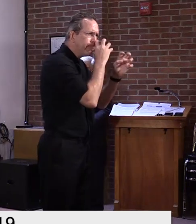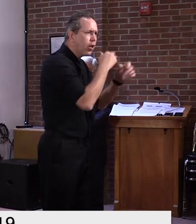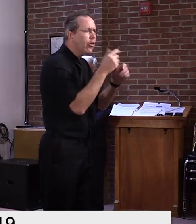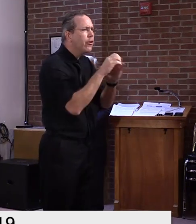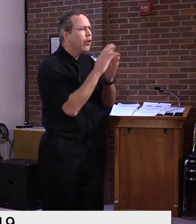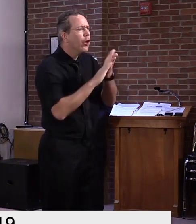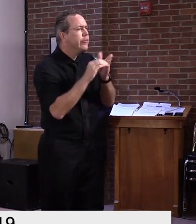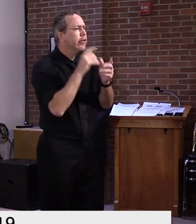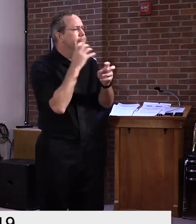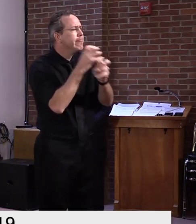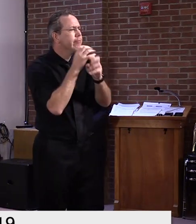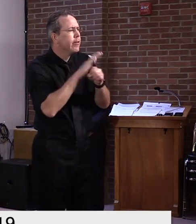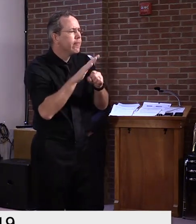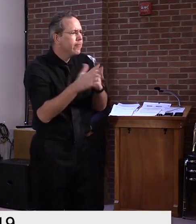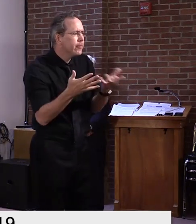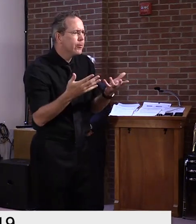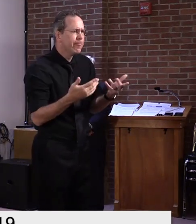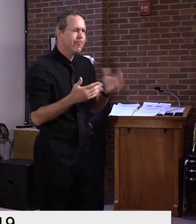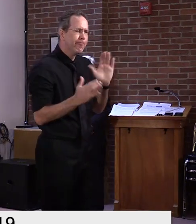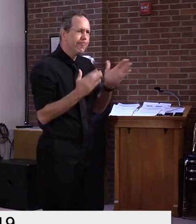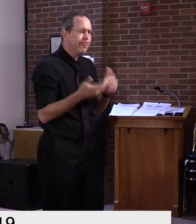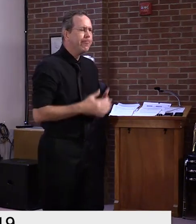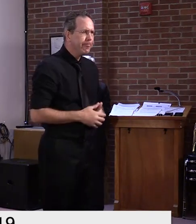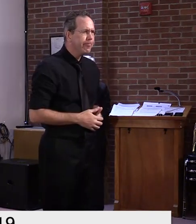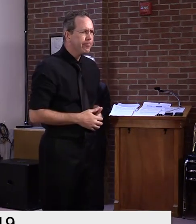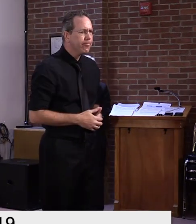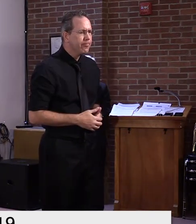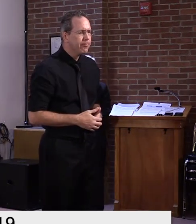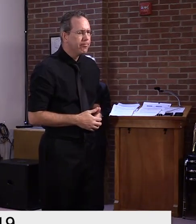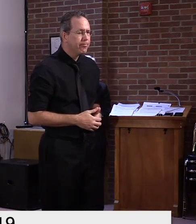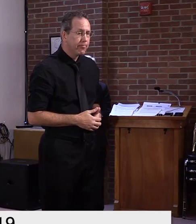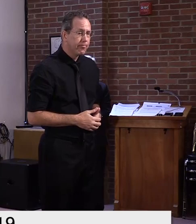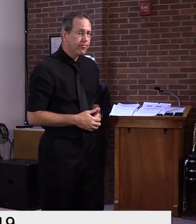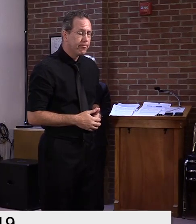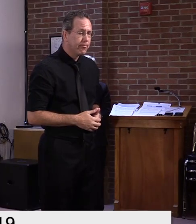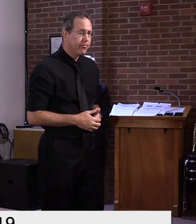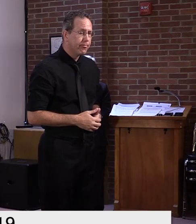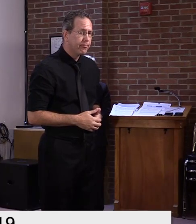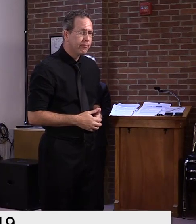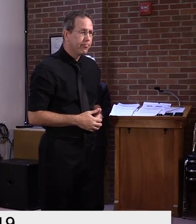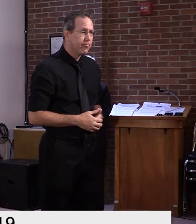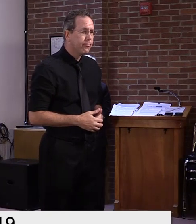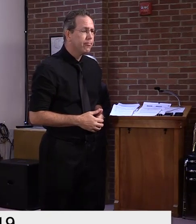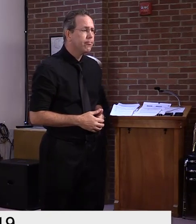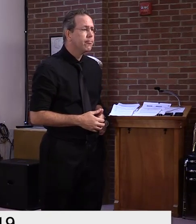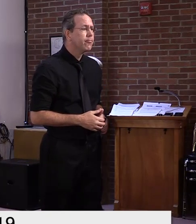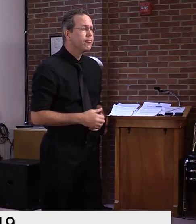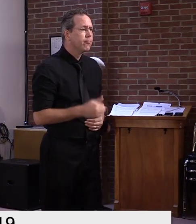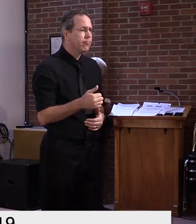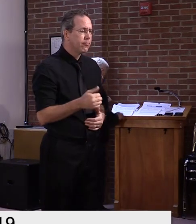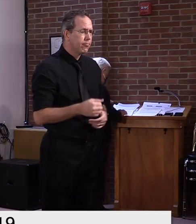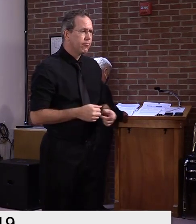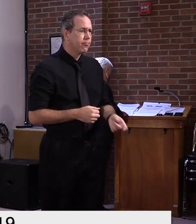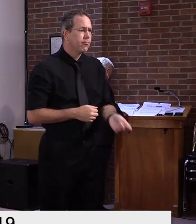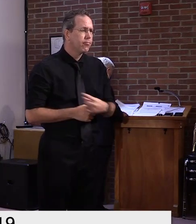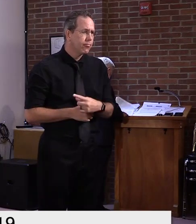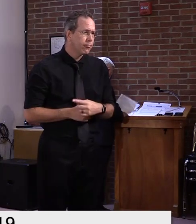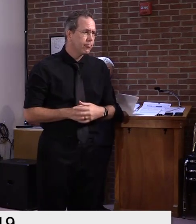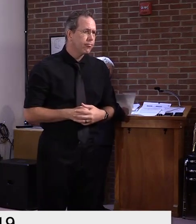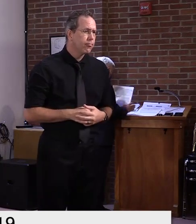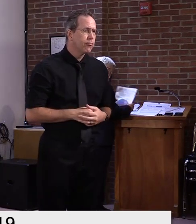heard that much about Johnson. Okay. And a quick follow-up for Secretary